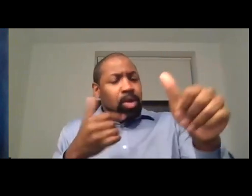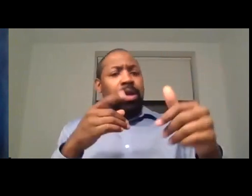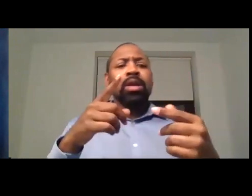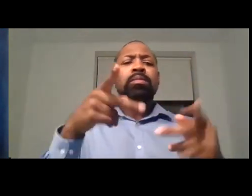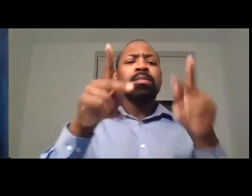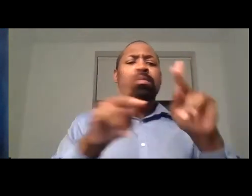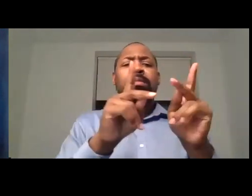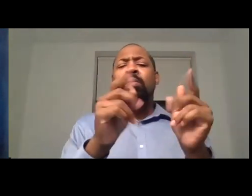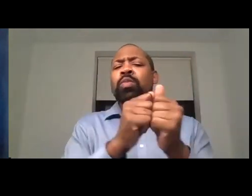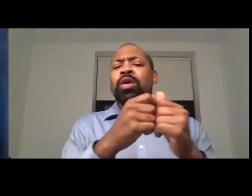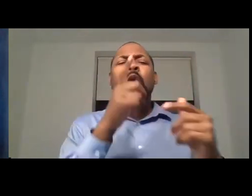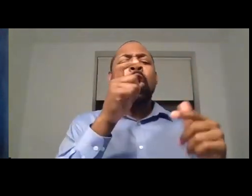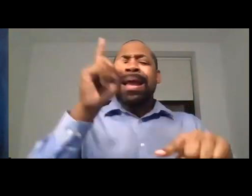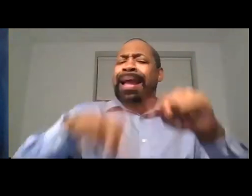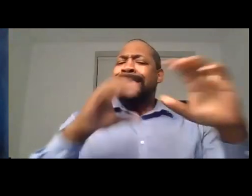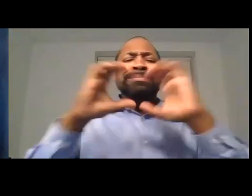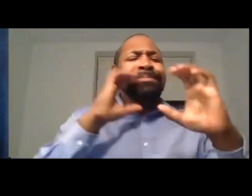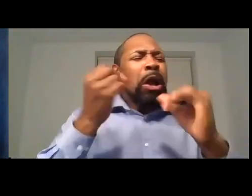and are behind.